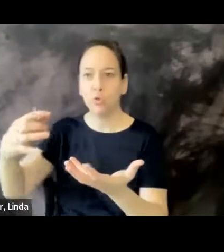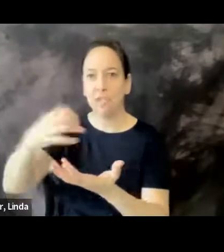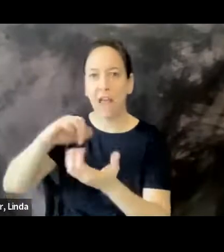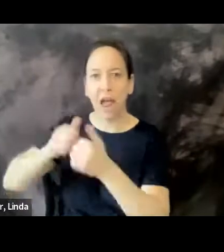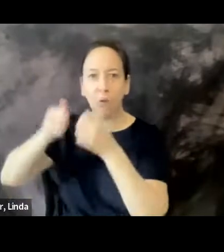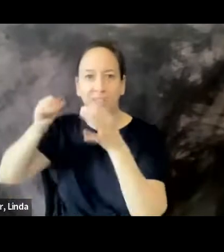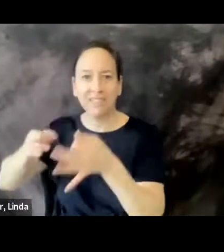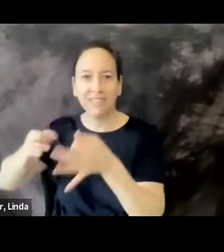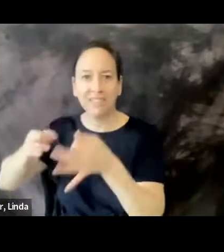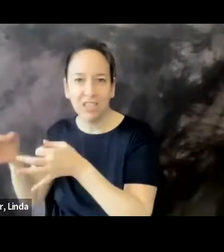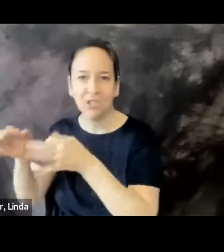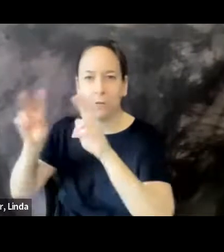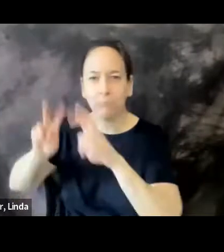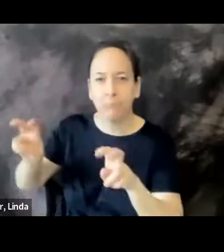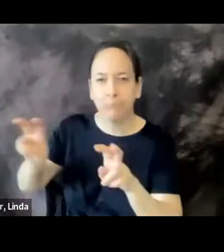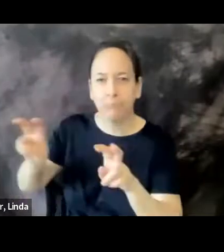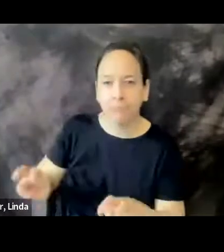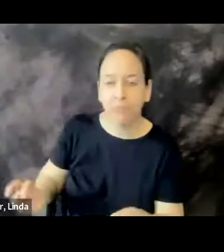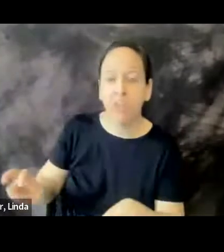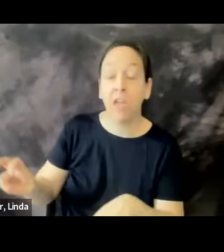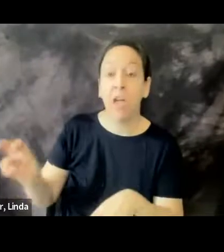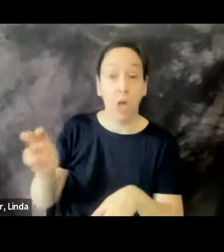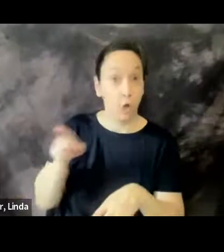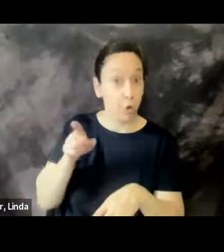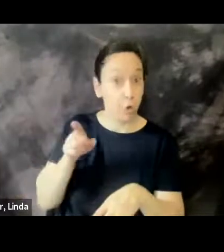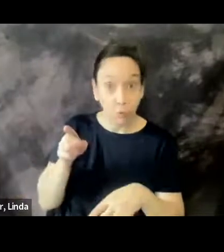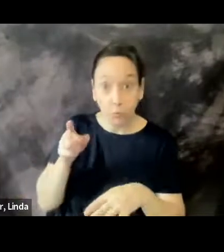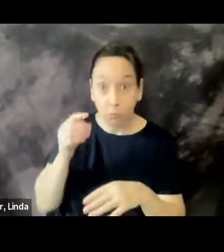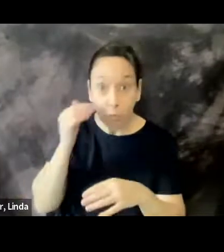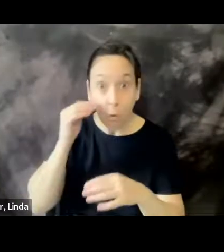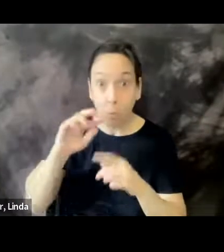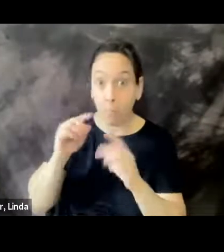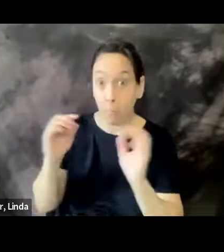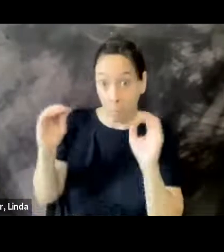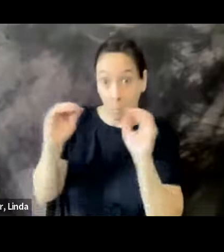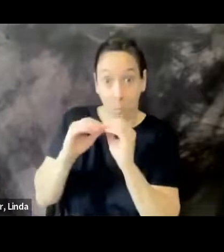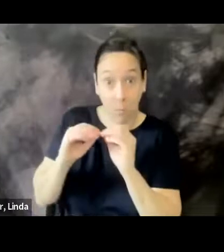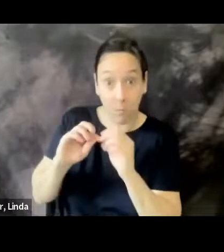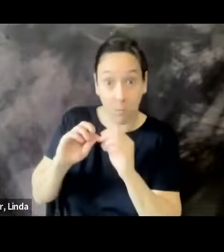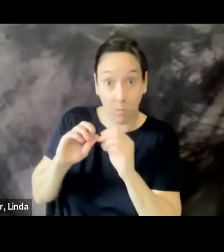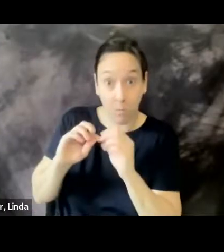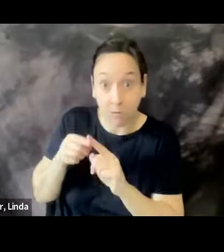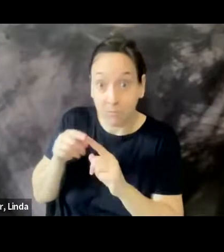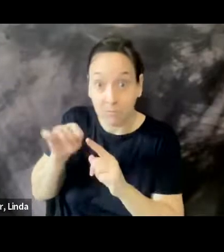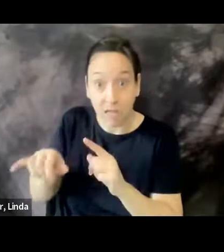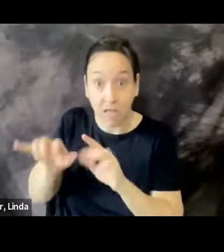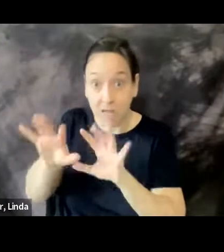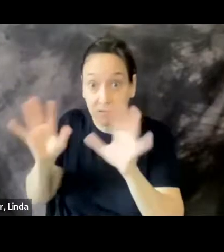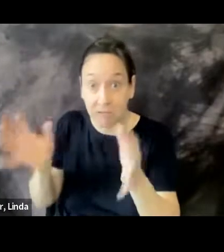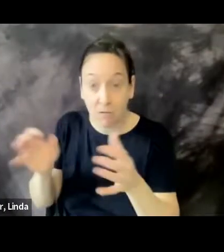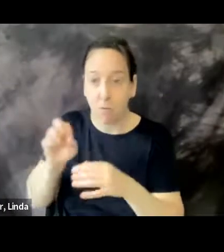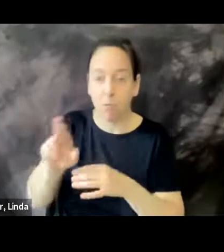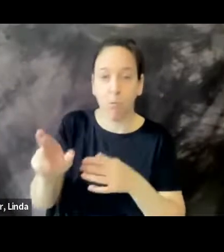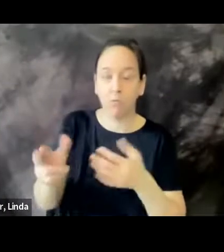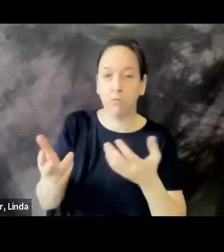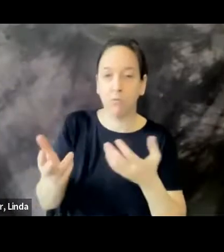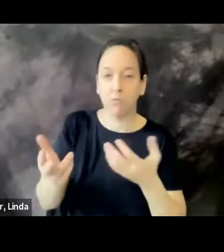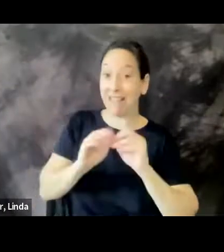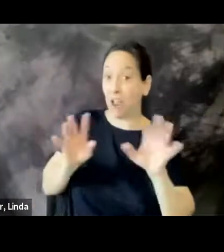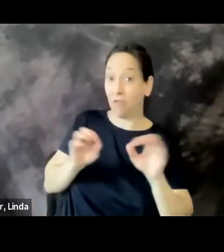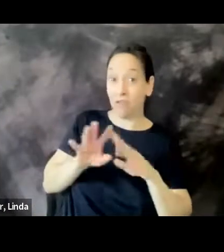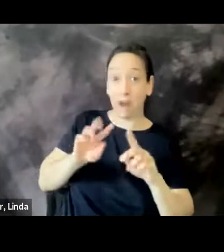you've heard if there's any additional information you can add to that, or if there are clarifying information about the